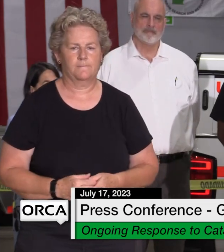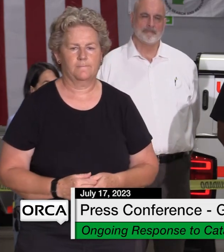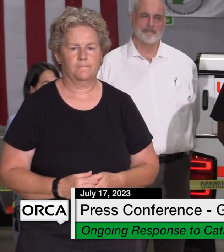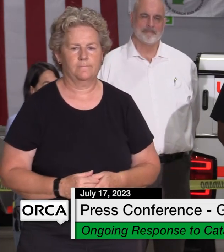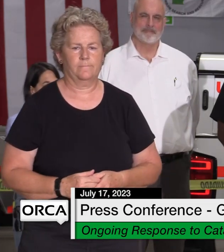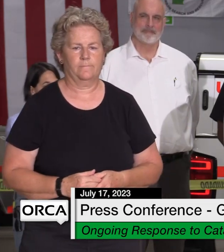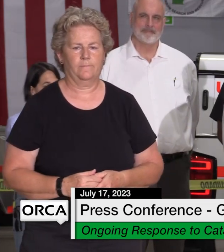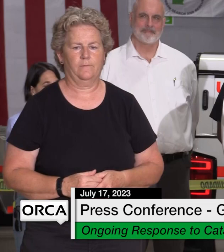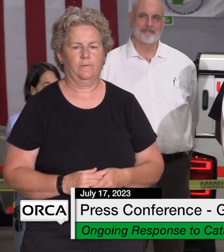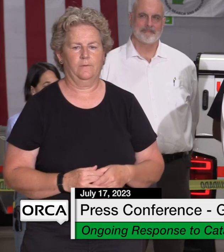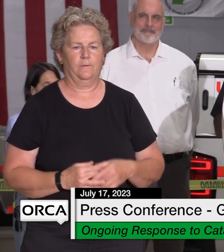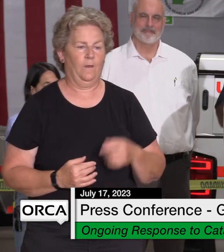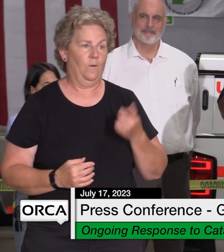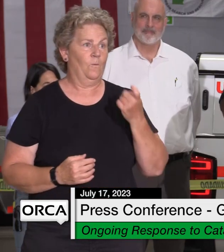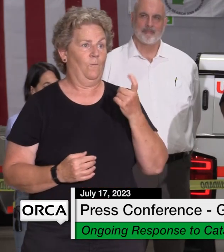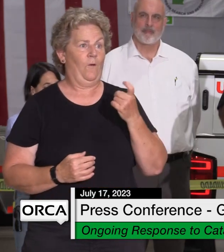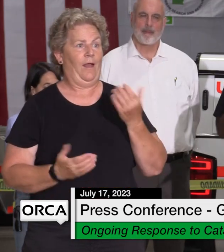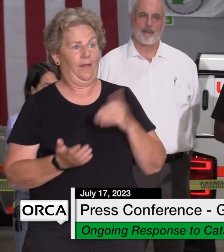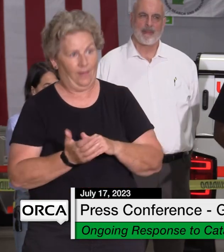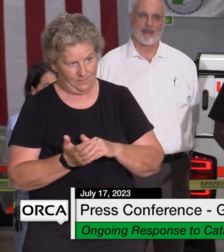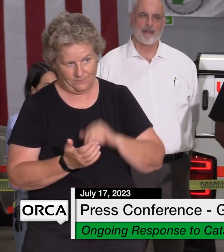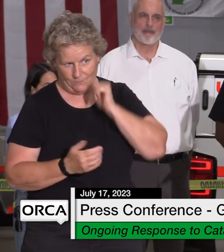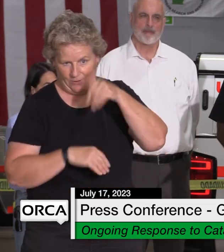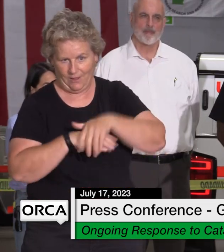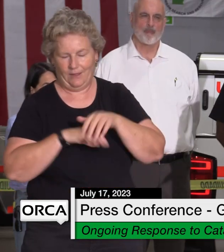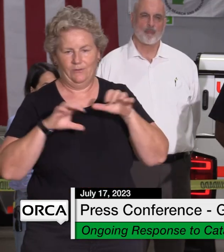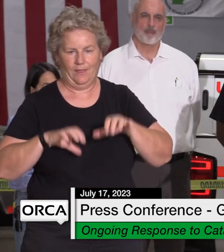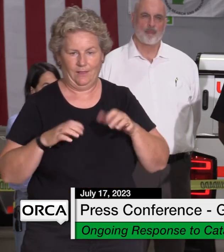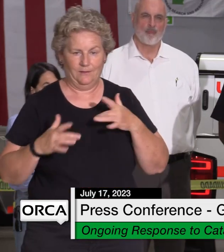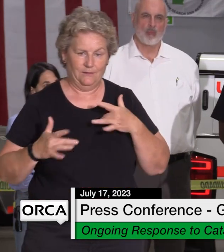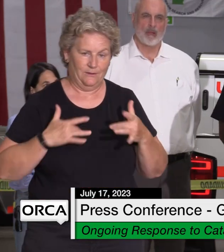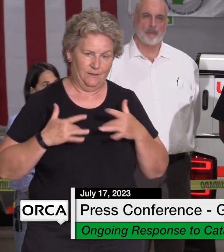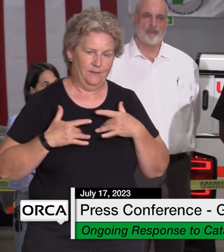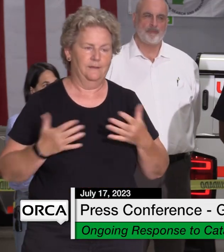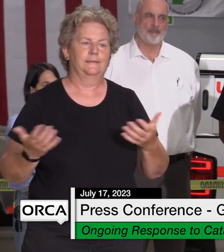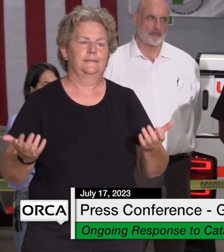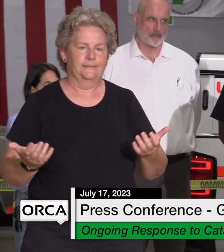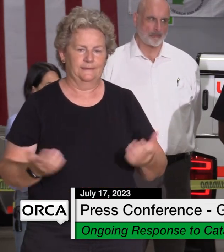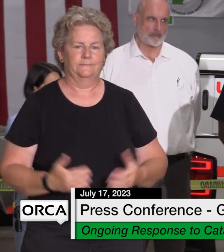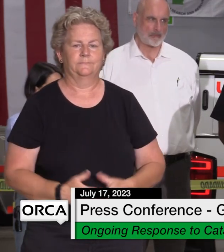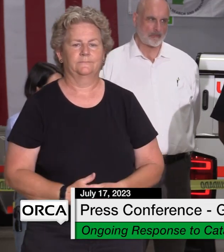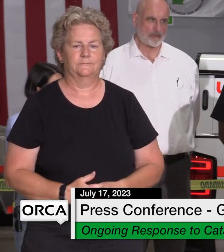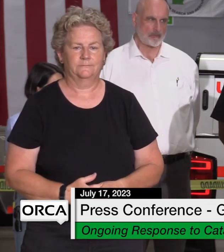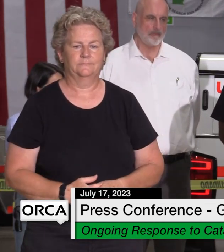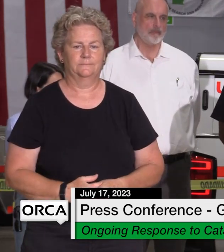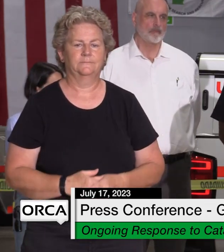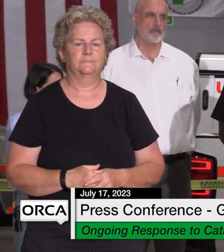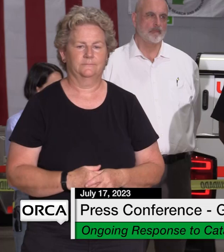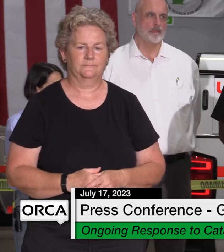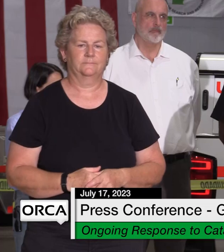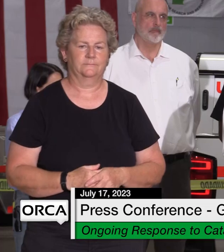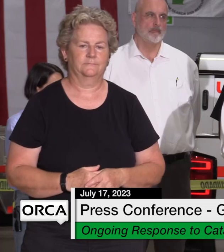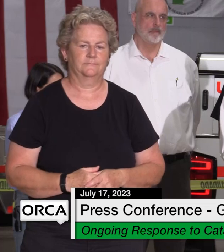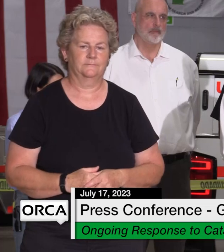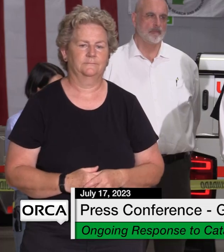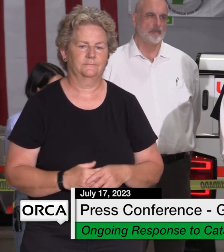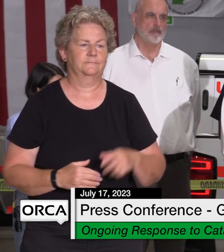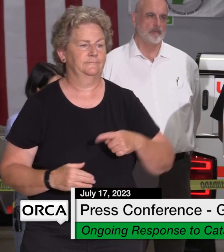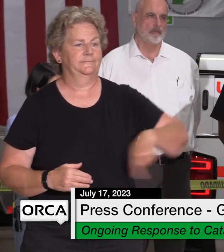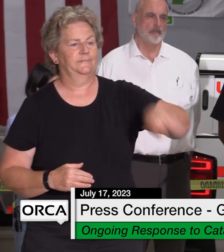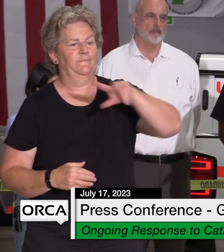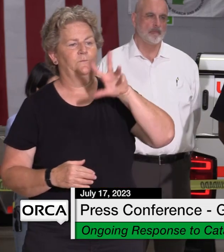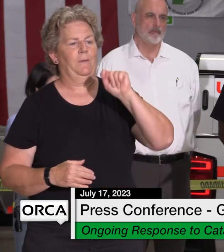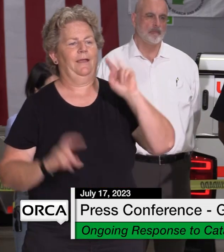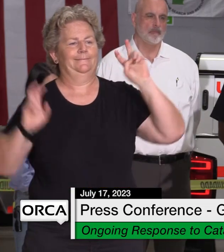I know, we'll need that spirit of generosity and resiliency as we transition into